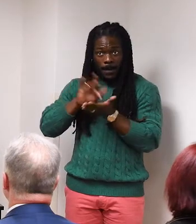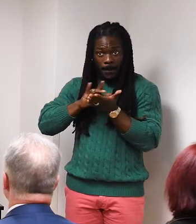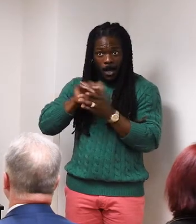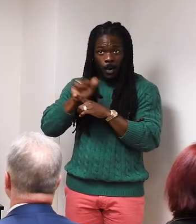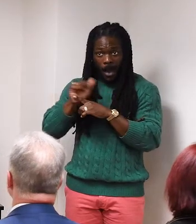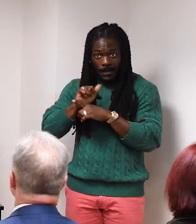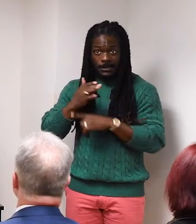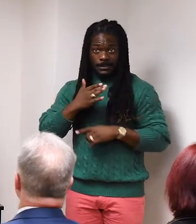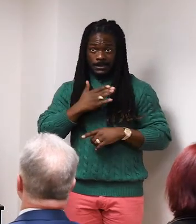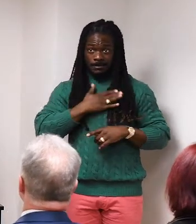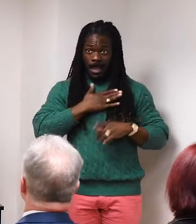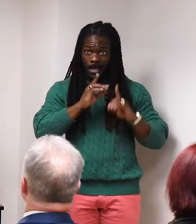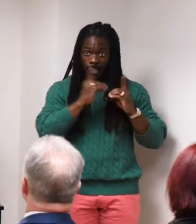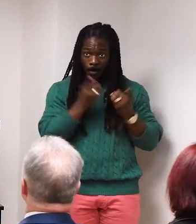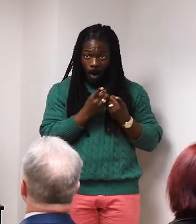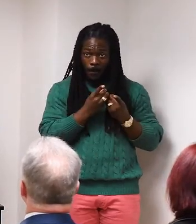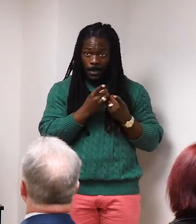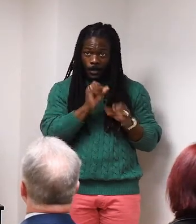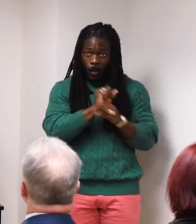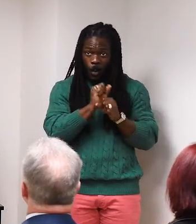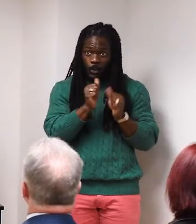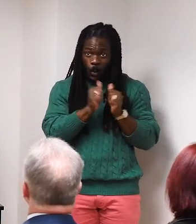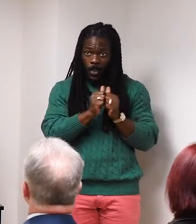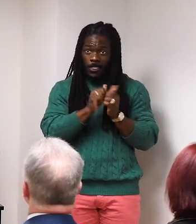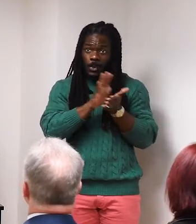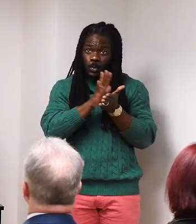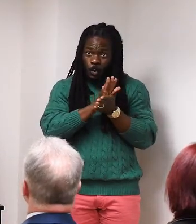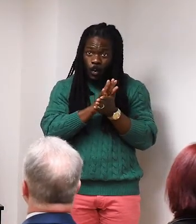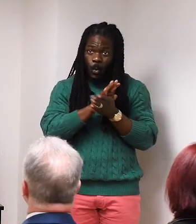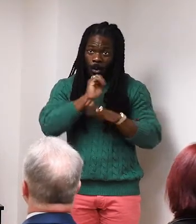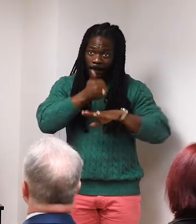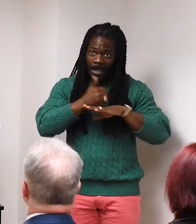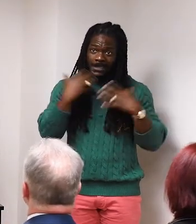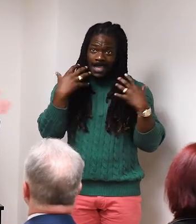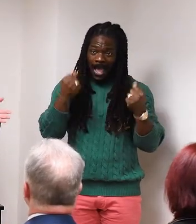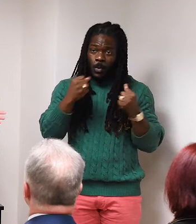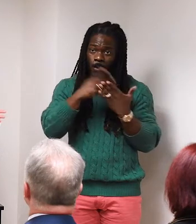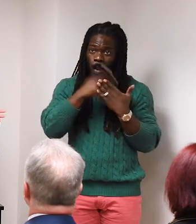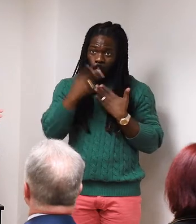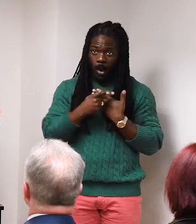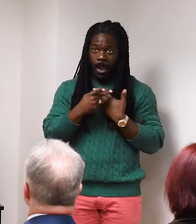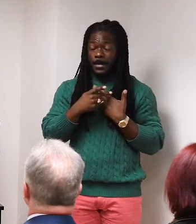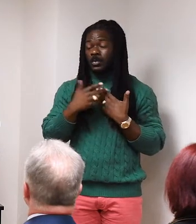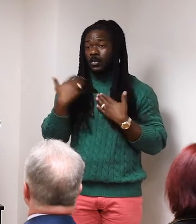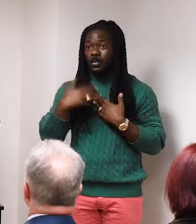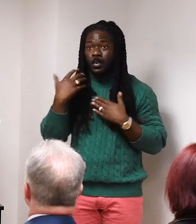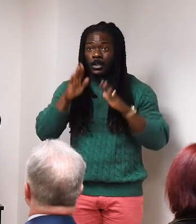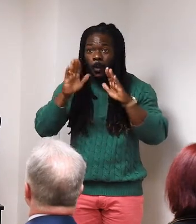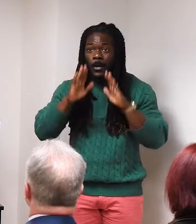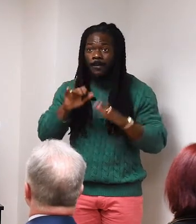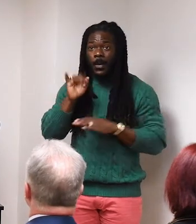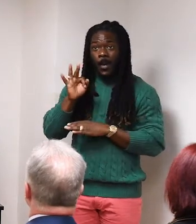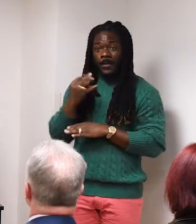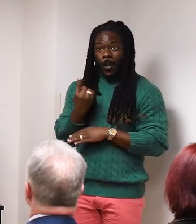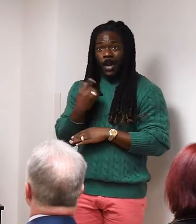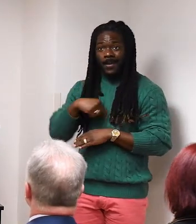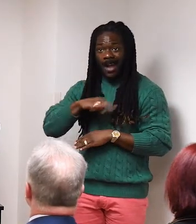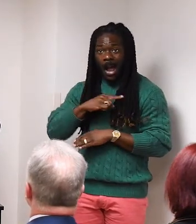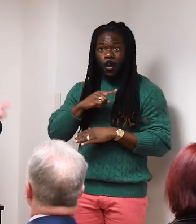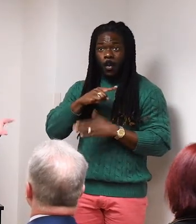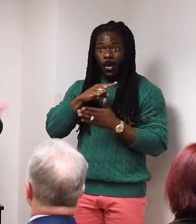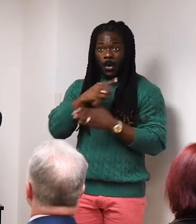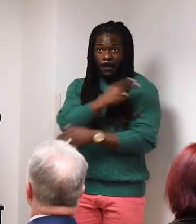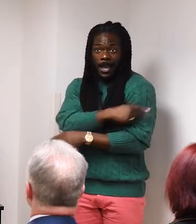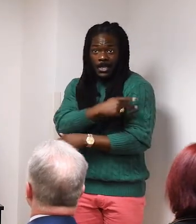my department participates with the school-based telemedicine program. And it's fabulous. If one of our patients